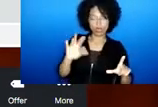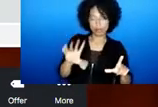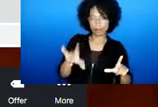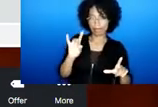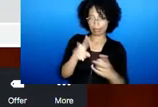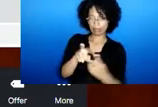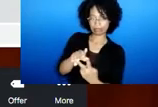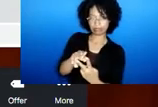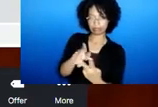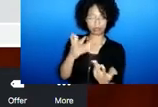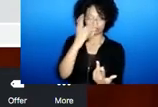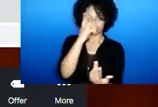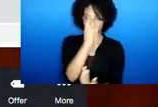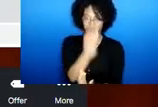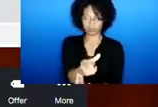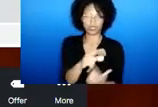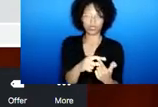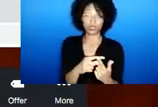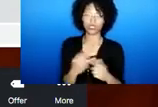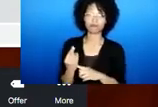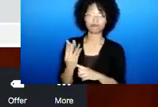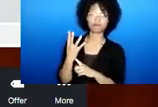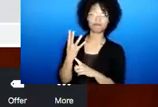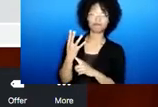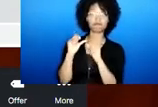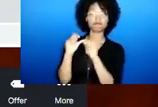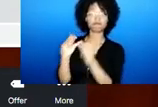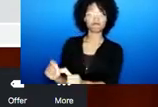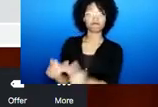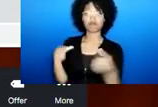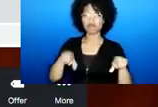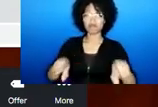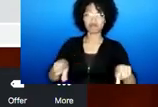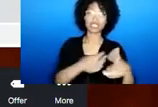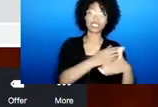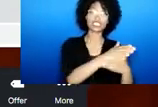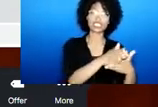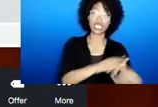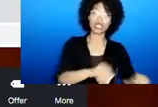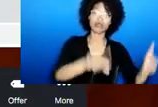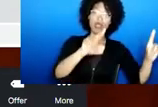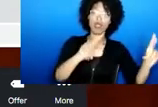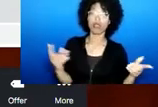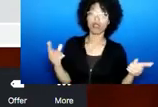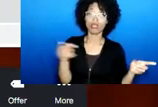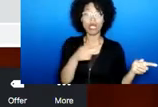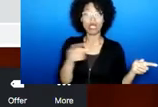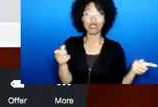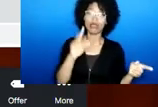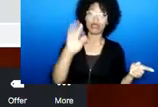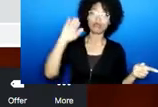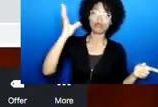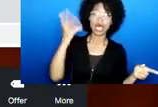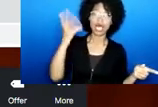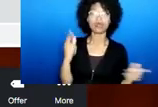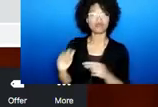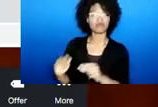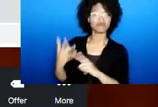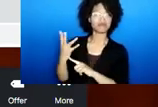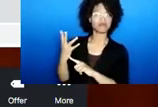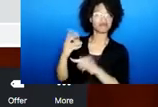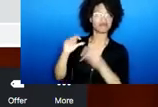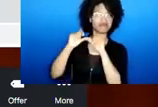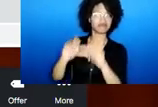can still stay on camera during your presentation while you're sharing content on your screen, if that's something you would like to do. And